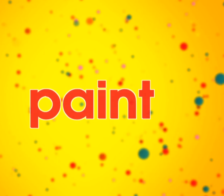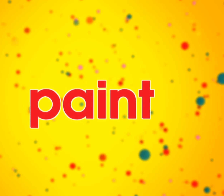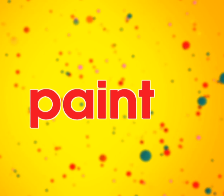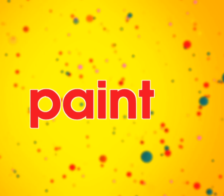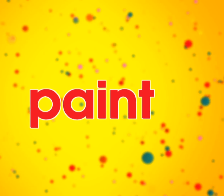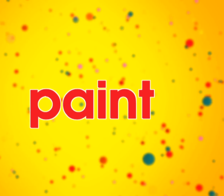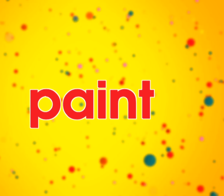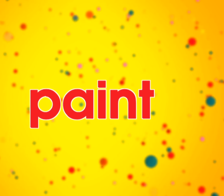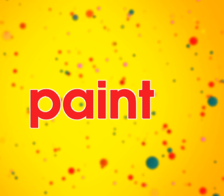Paint.